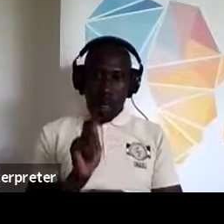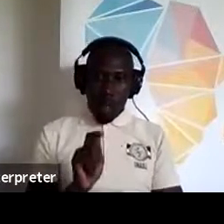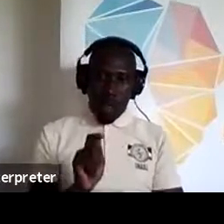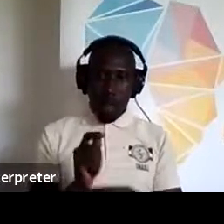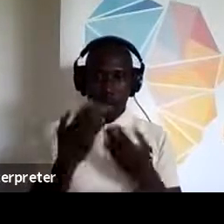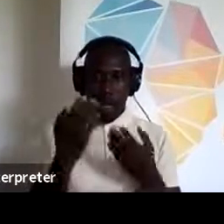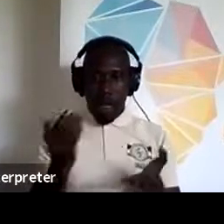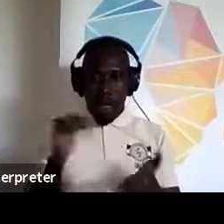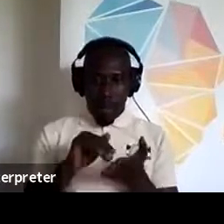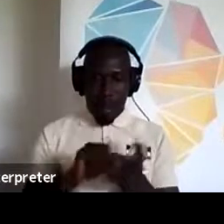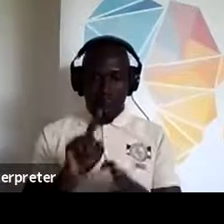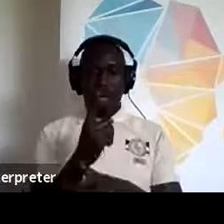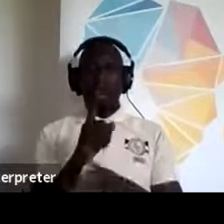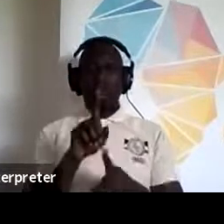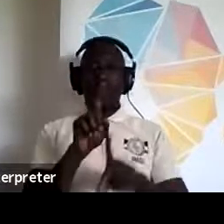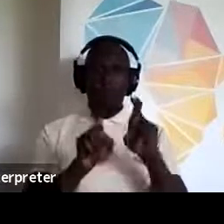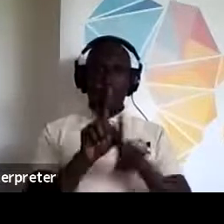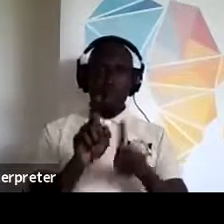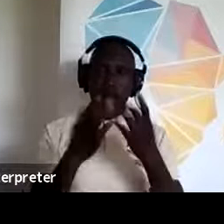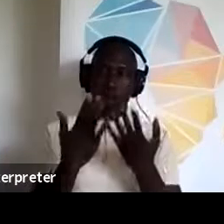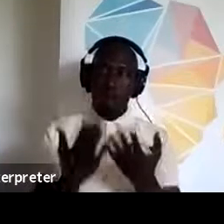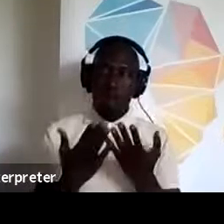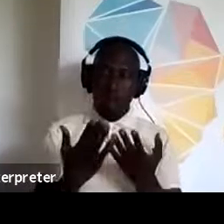would be the first question, and